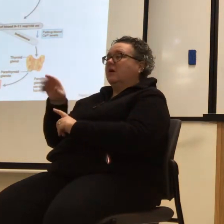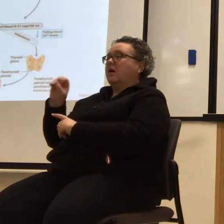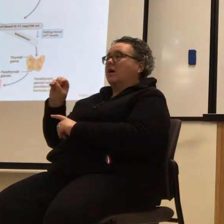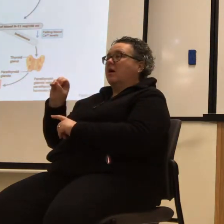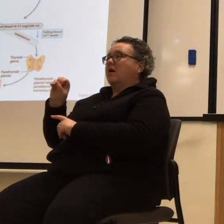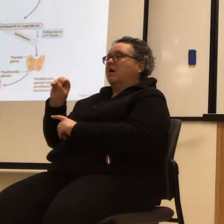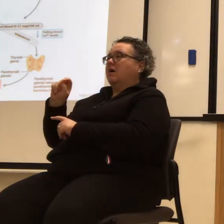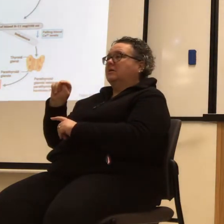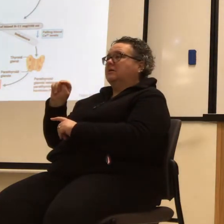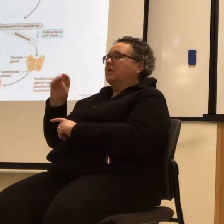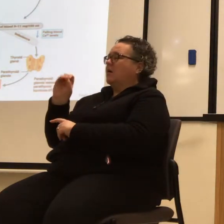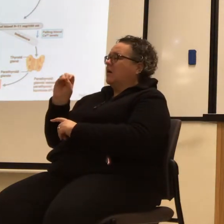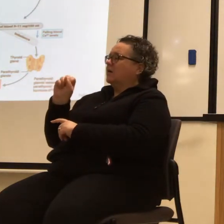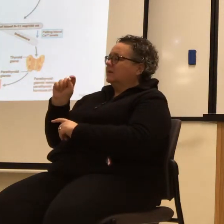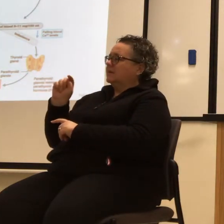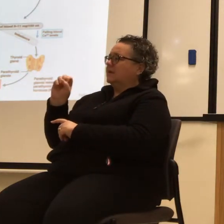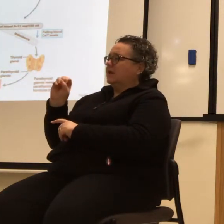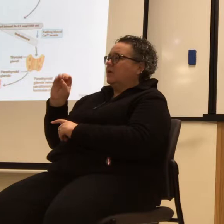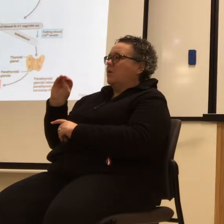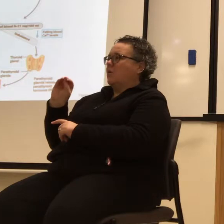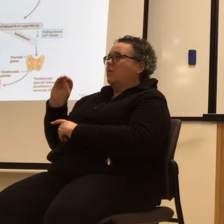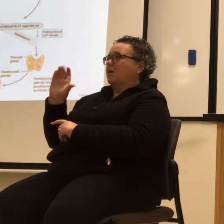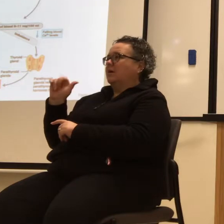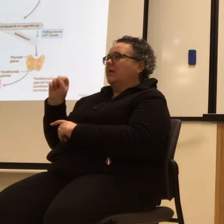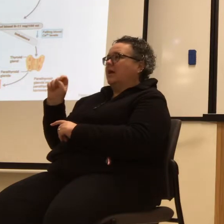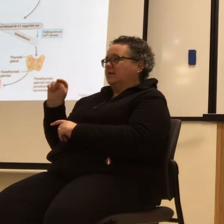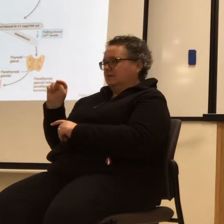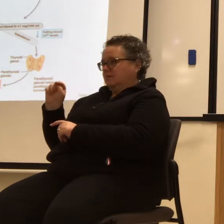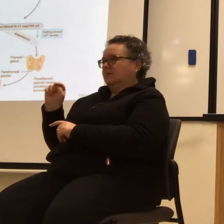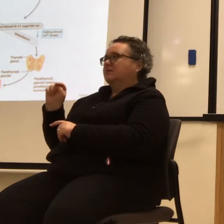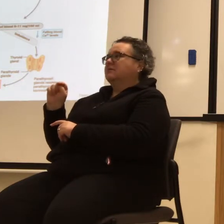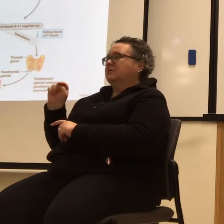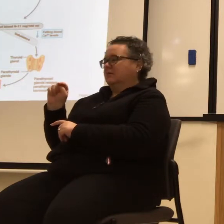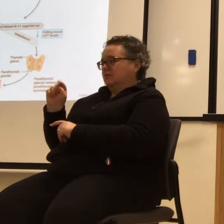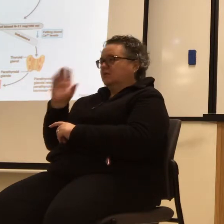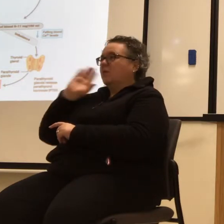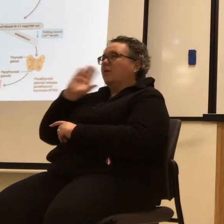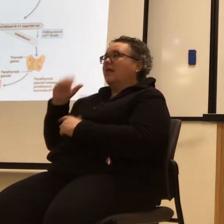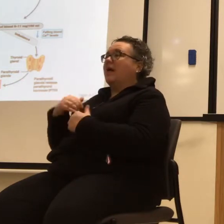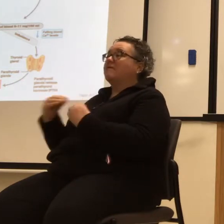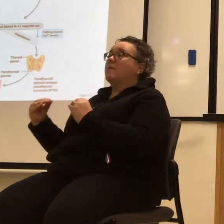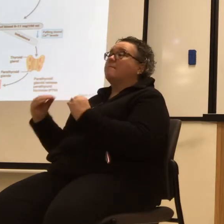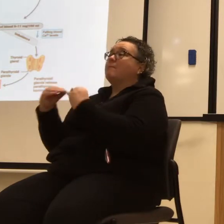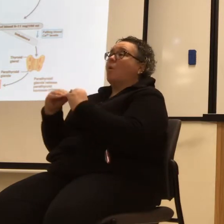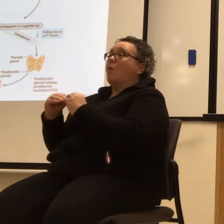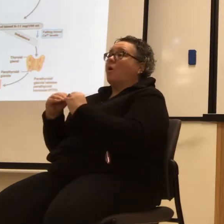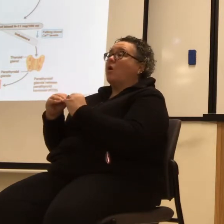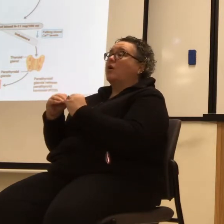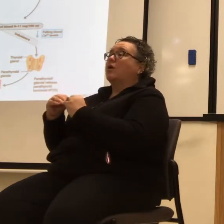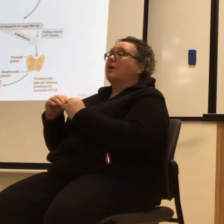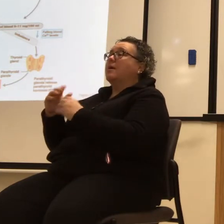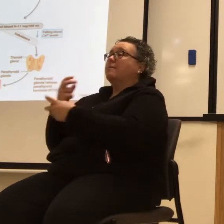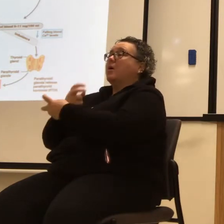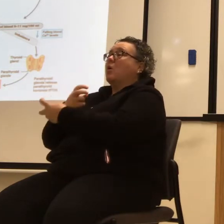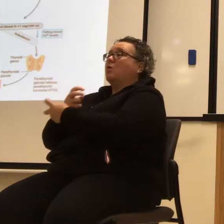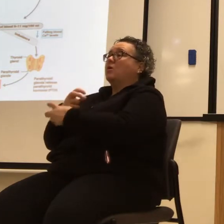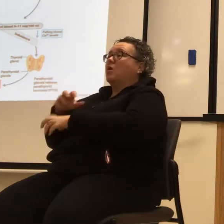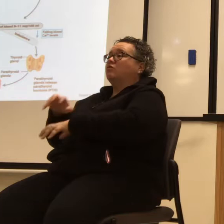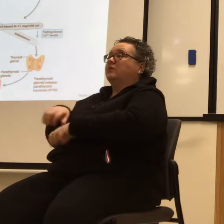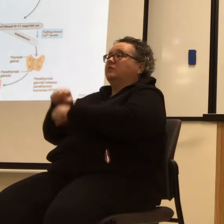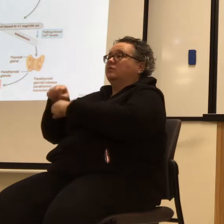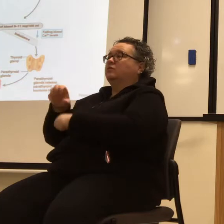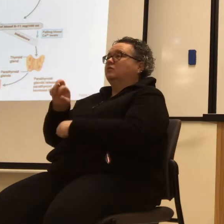osteoclast. So you're going to have a net bone resorption. That's what I'm